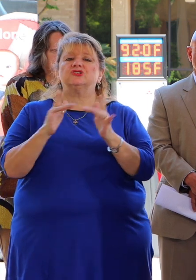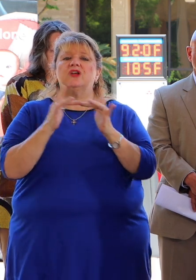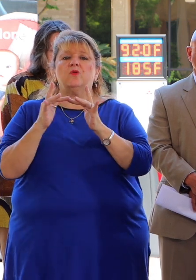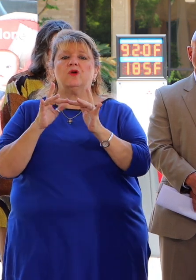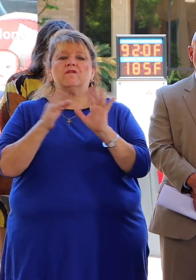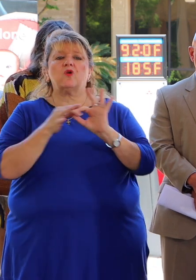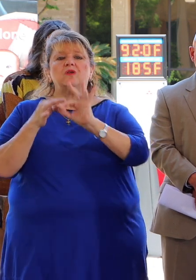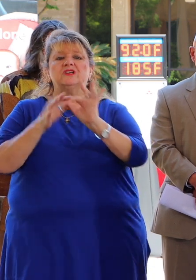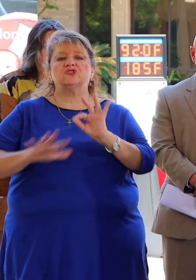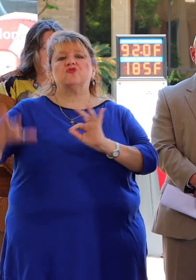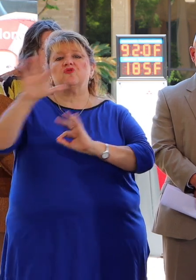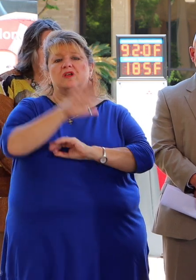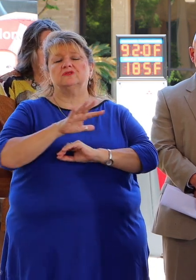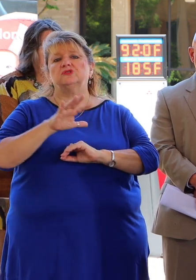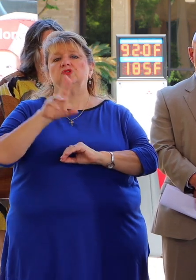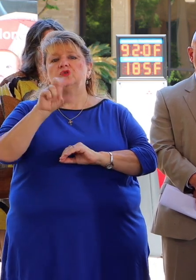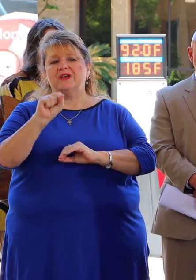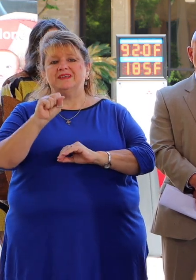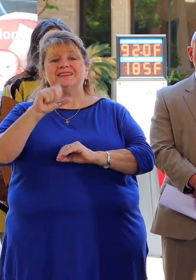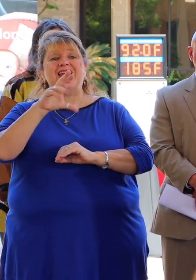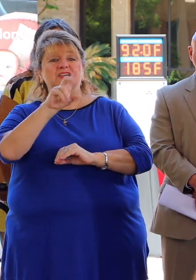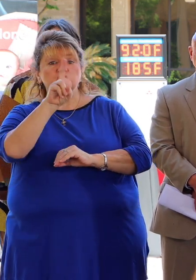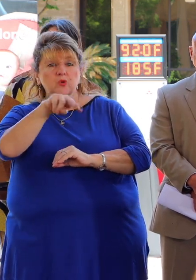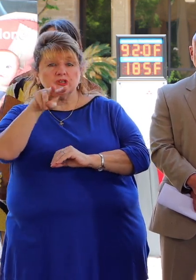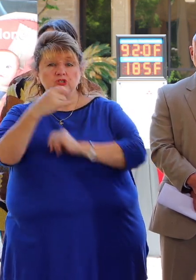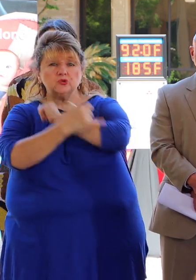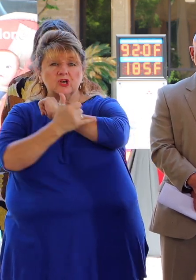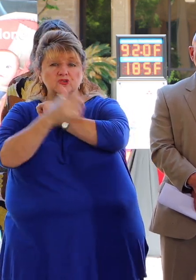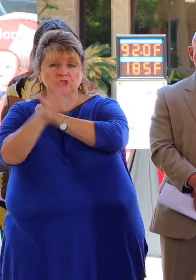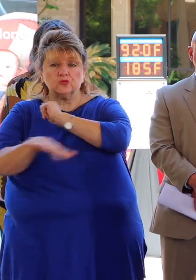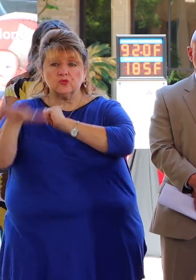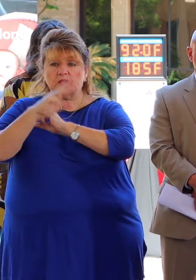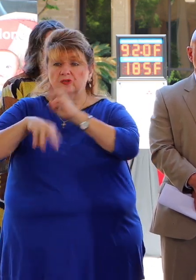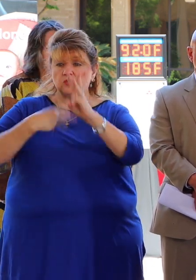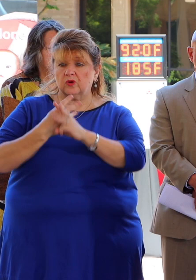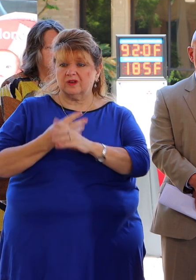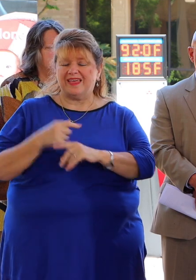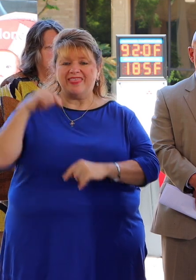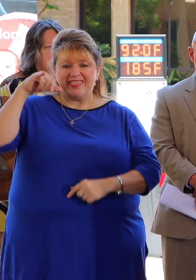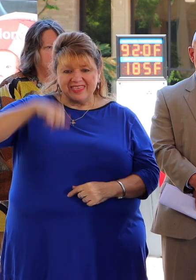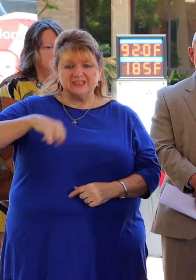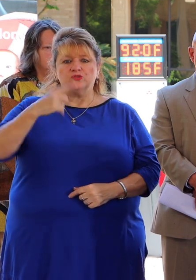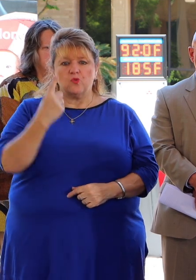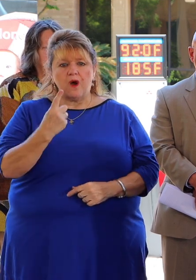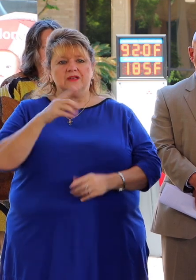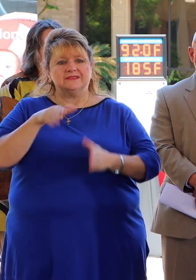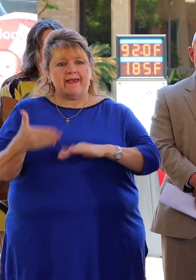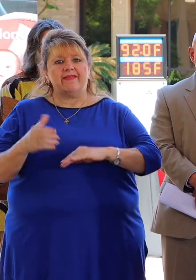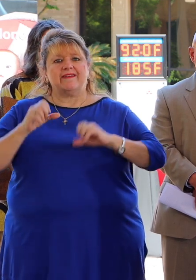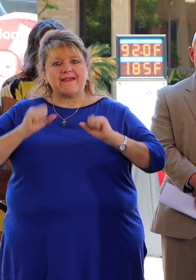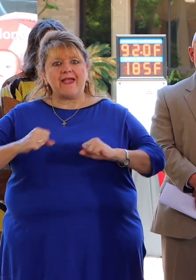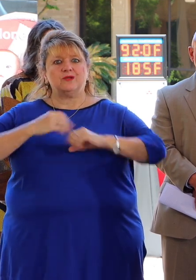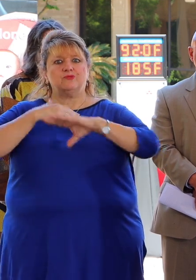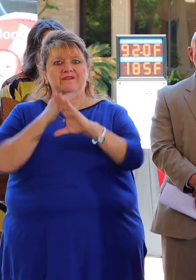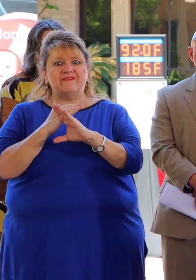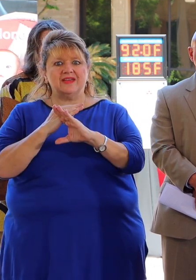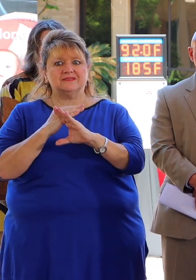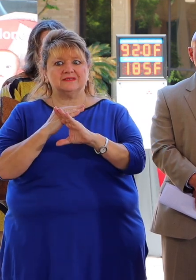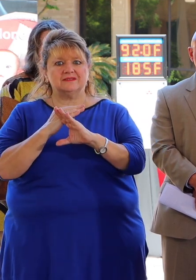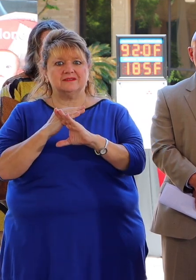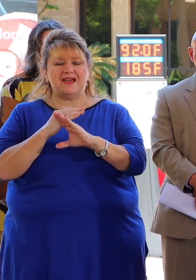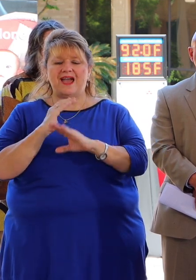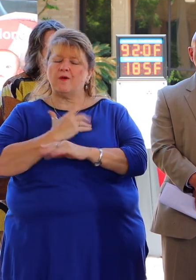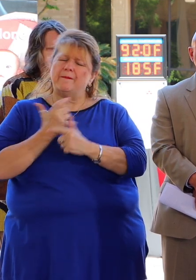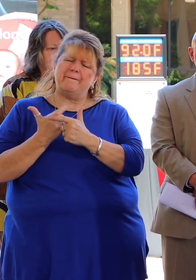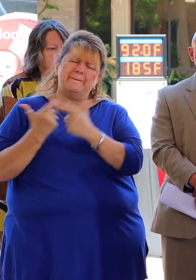the US and in 22 countries around the world. This is one death that is preventable. Our greatest wish today, as you heard